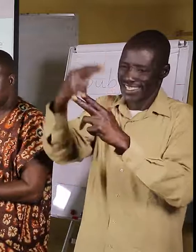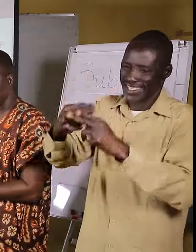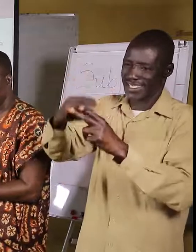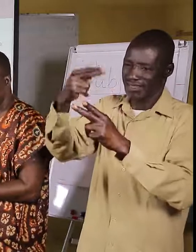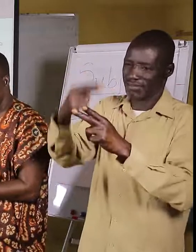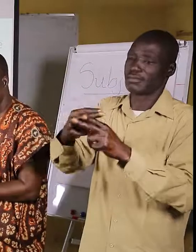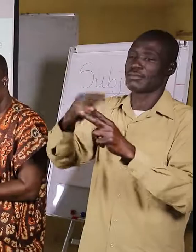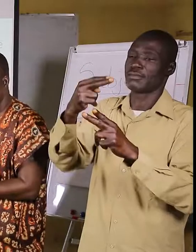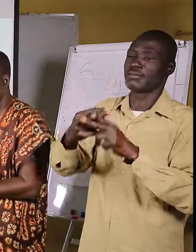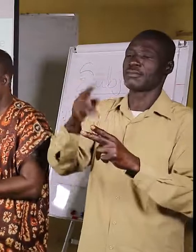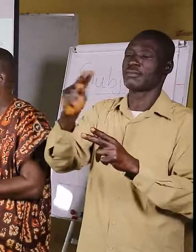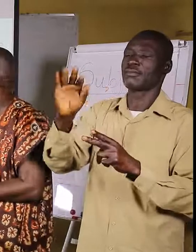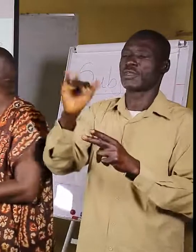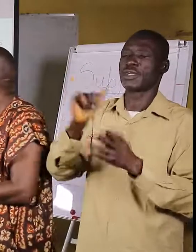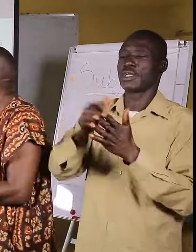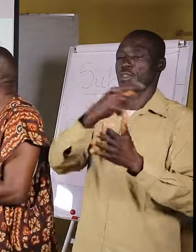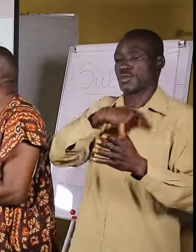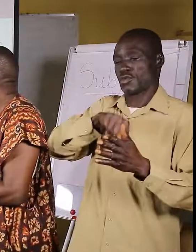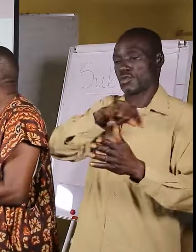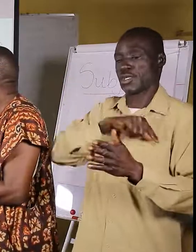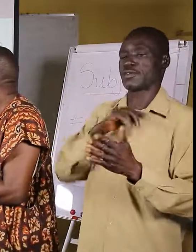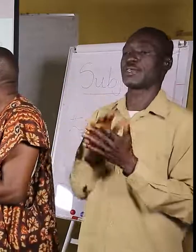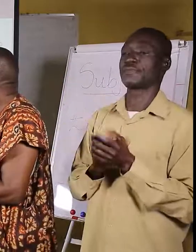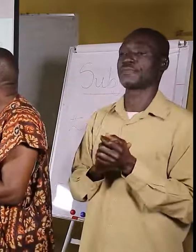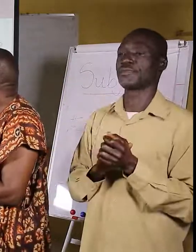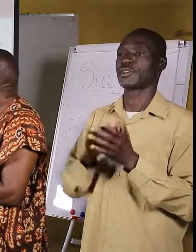nouns they qualify or modify.